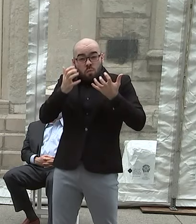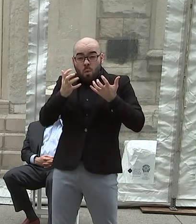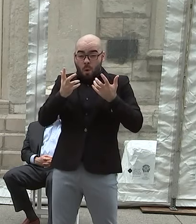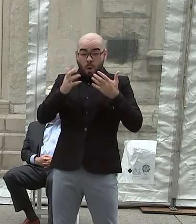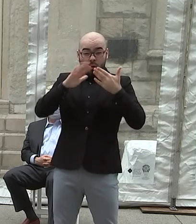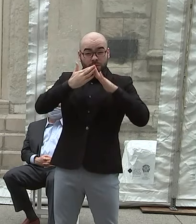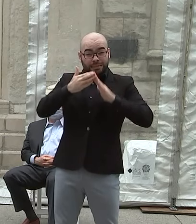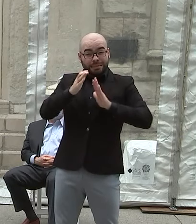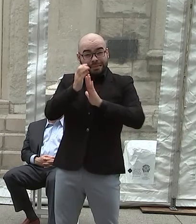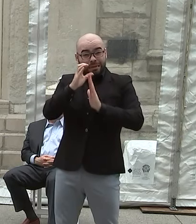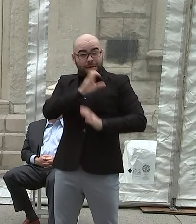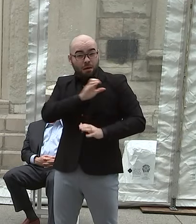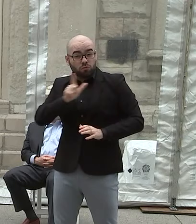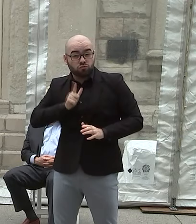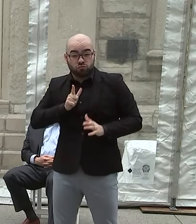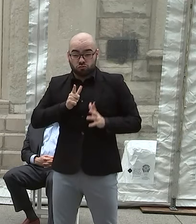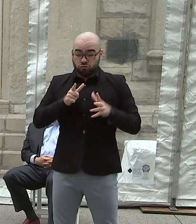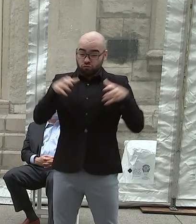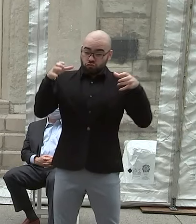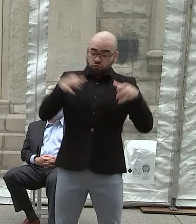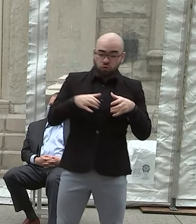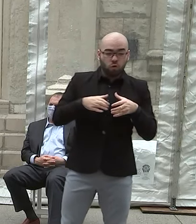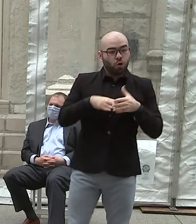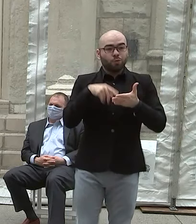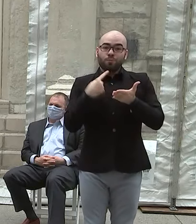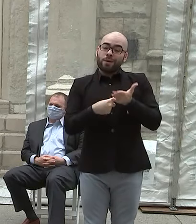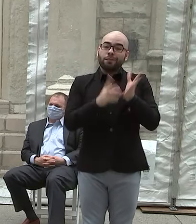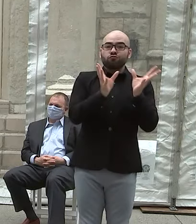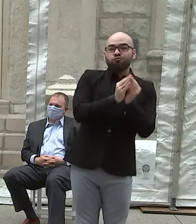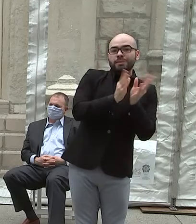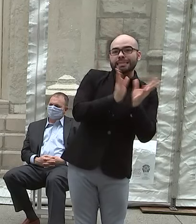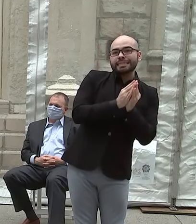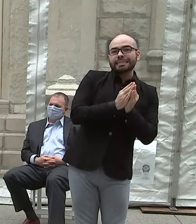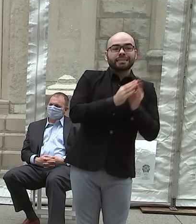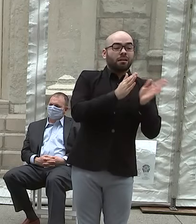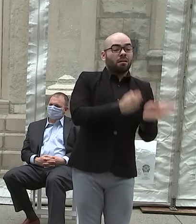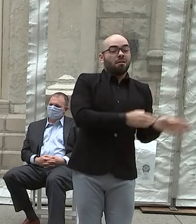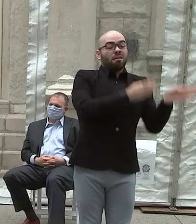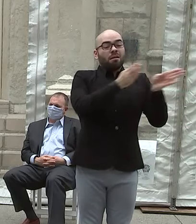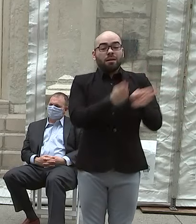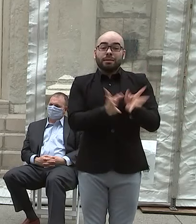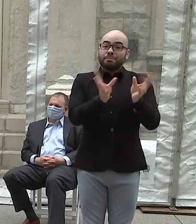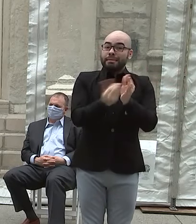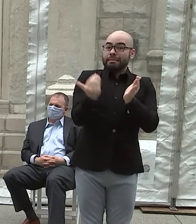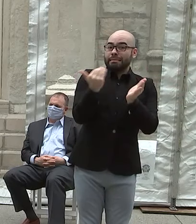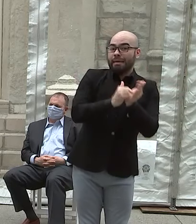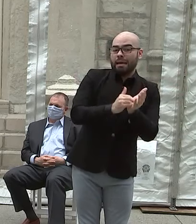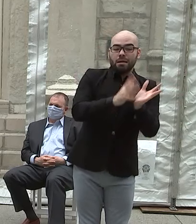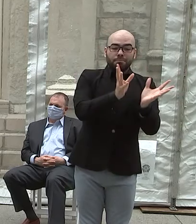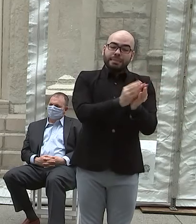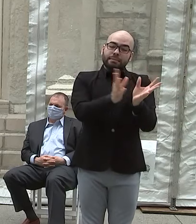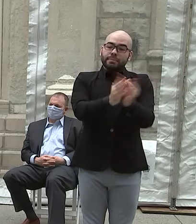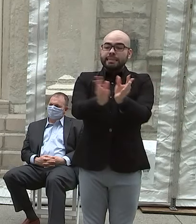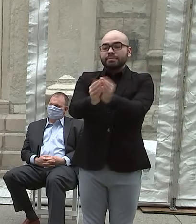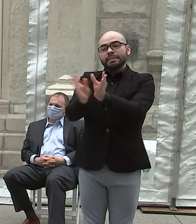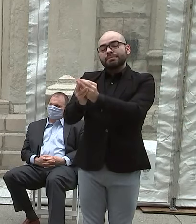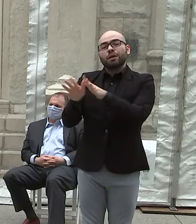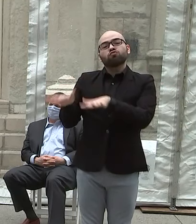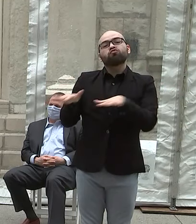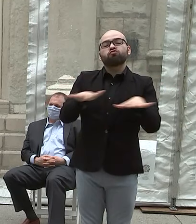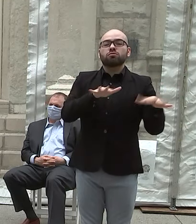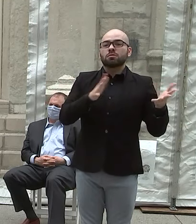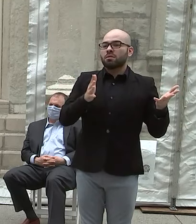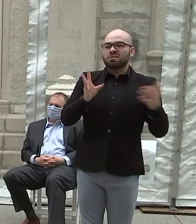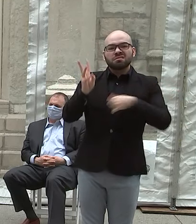where we brief aldermen, then we have the committee hearing, then we have the city council, that's probably more like